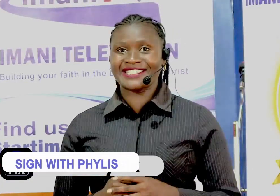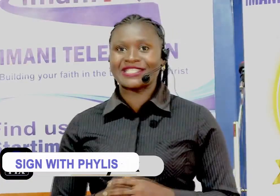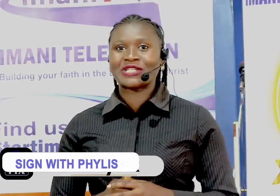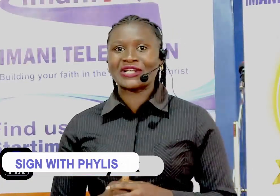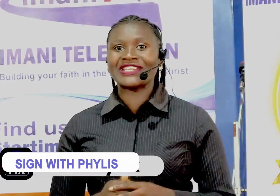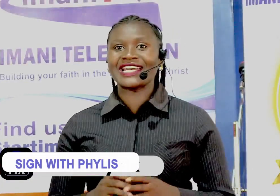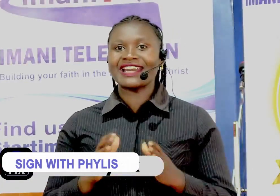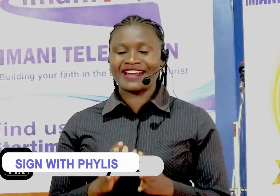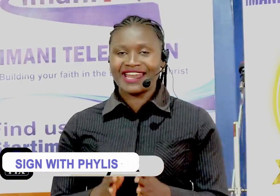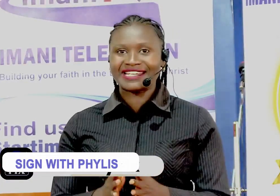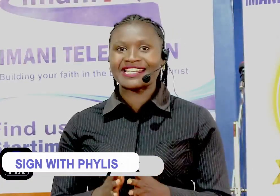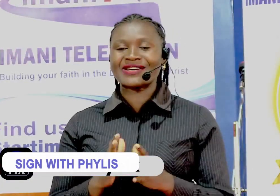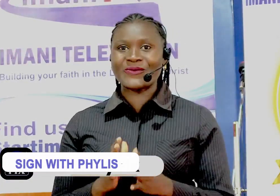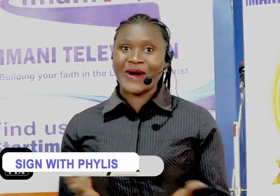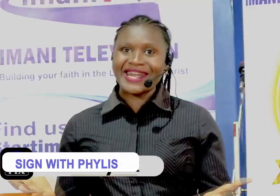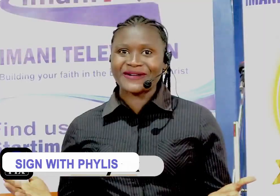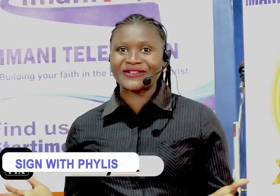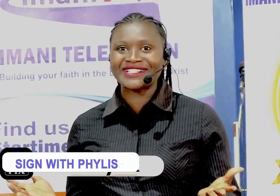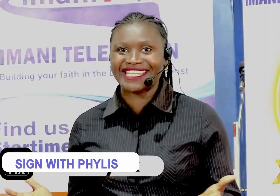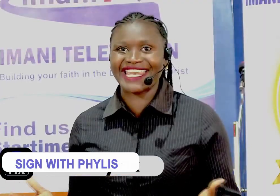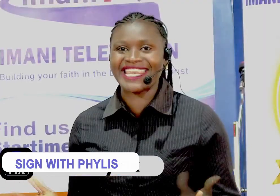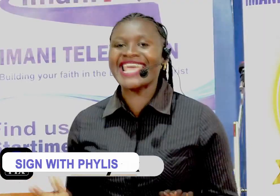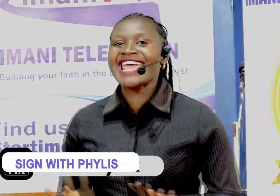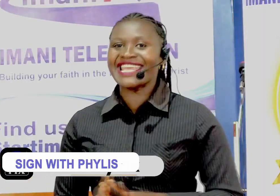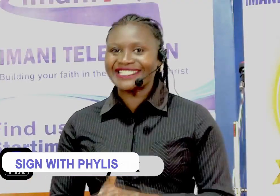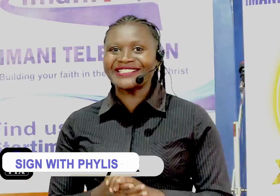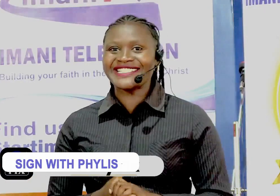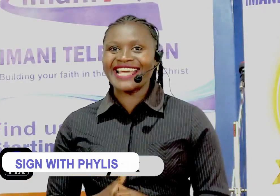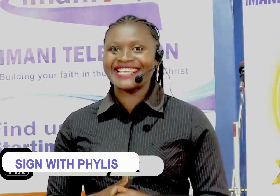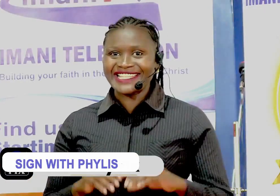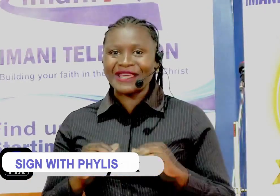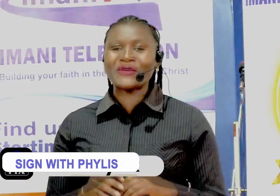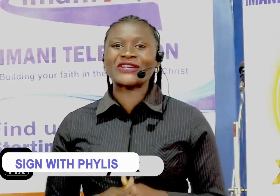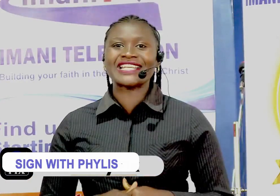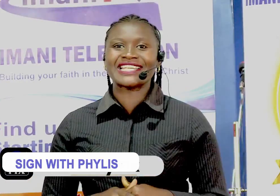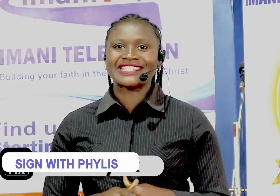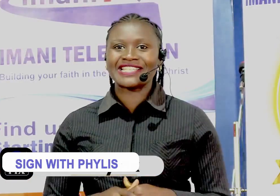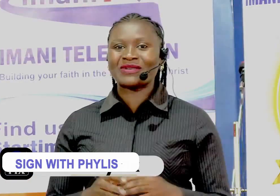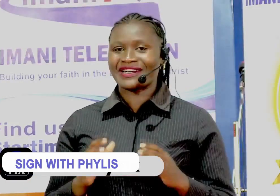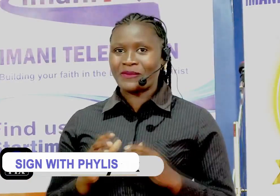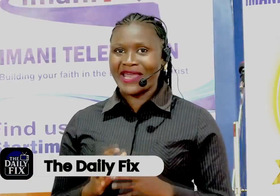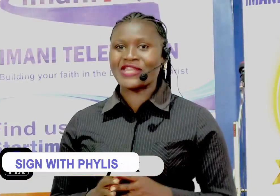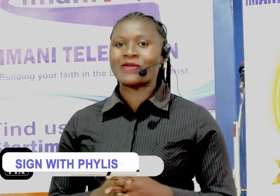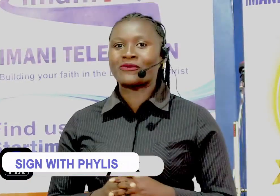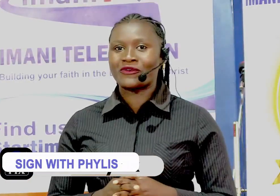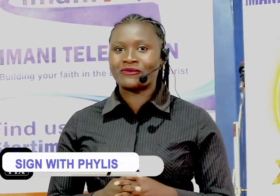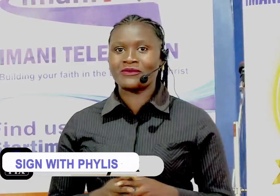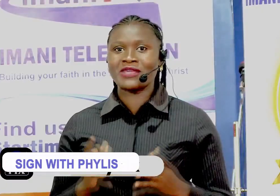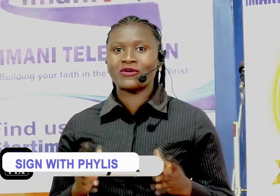Shiloh, did great and wonderful signing. And today in the morning, she has just been reminding me of what